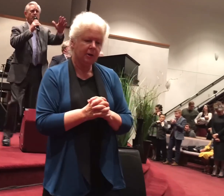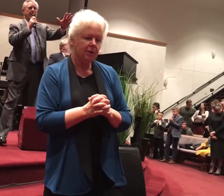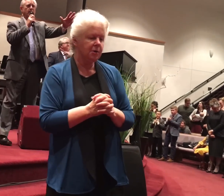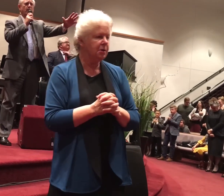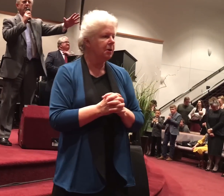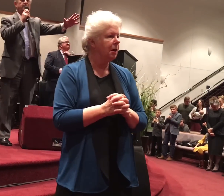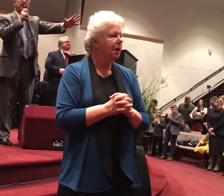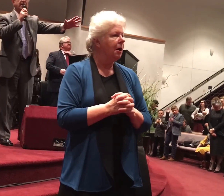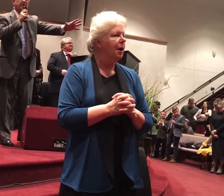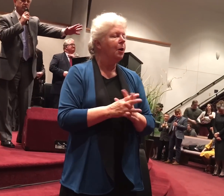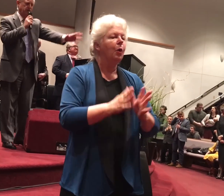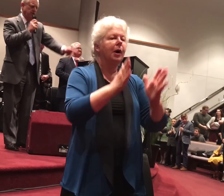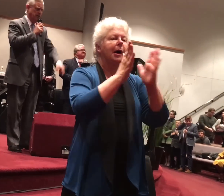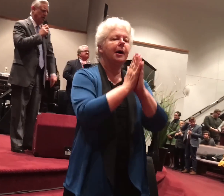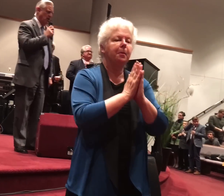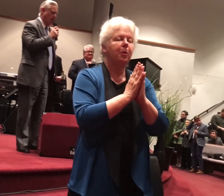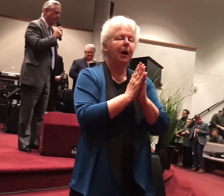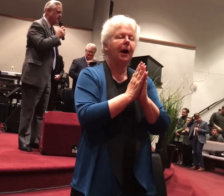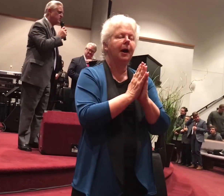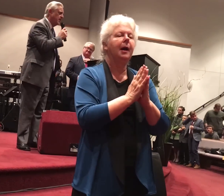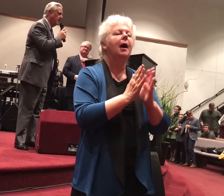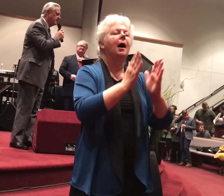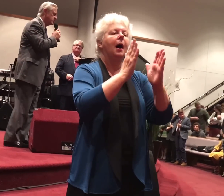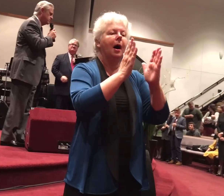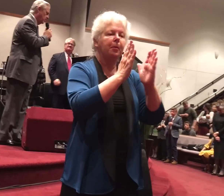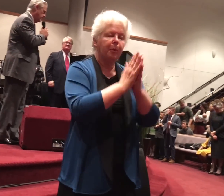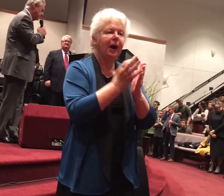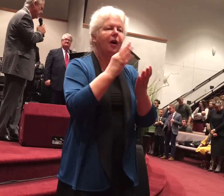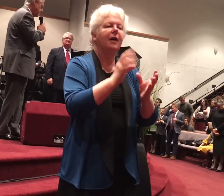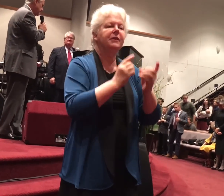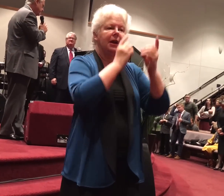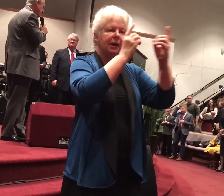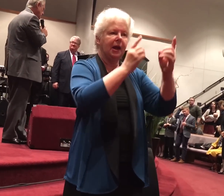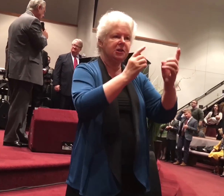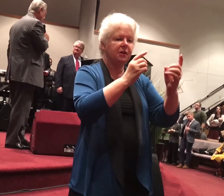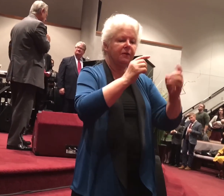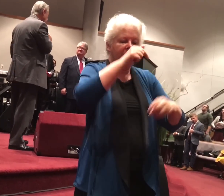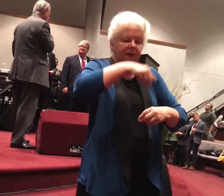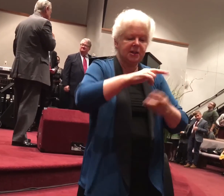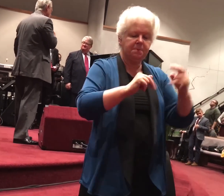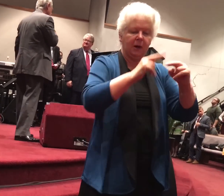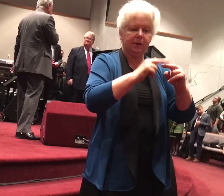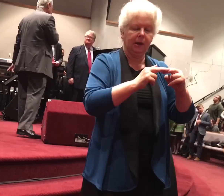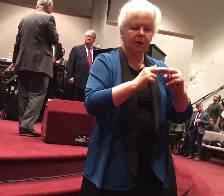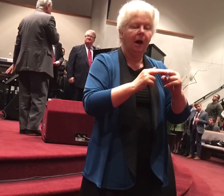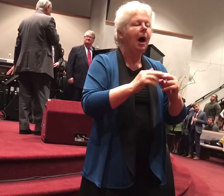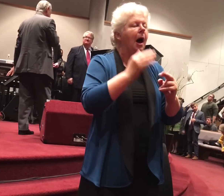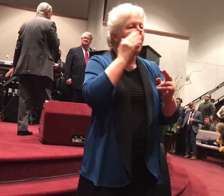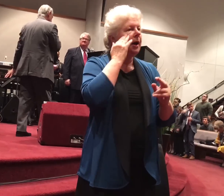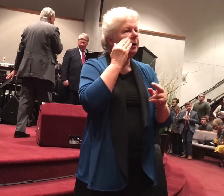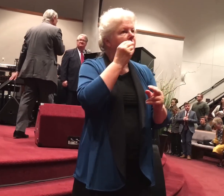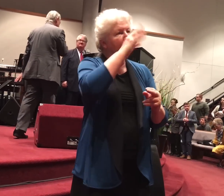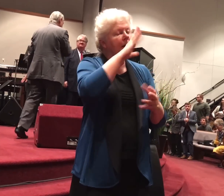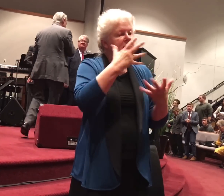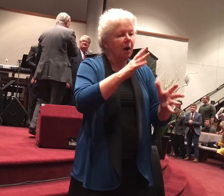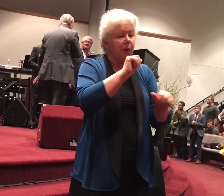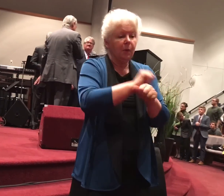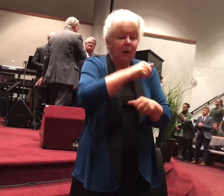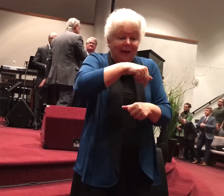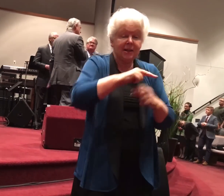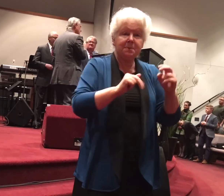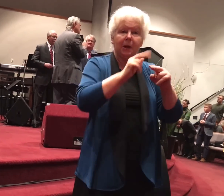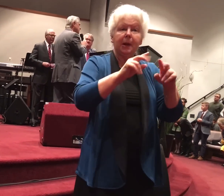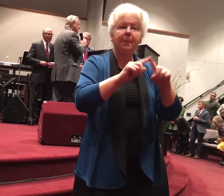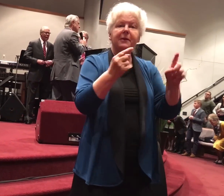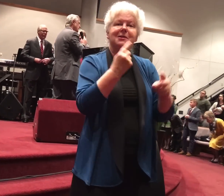We're going to pray a prayer of dedication over this building in just a moment. I know God has already worked in this building, but